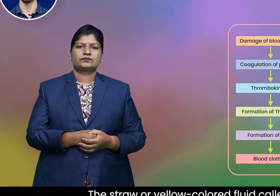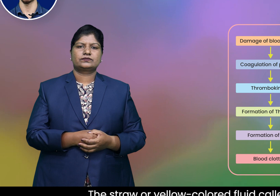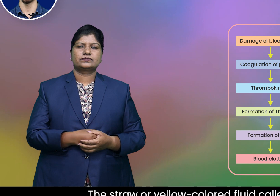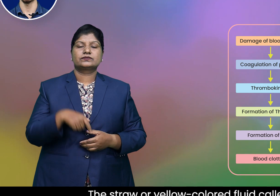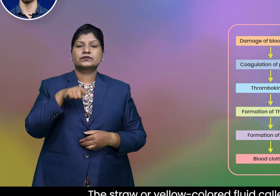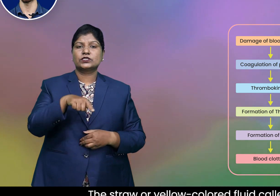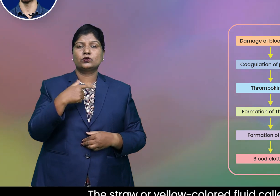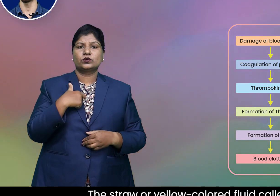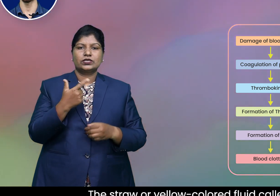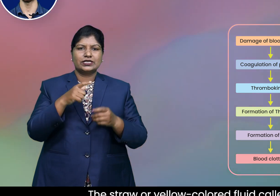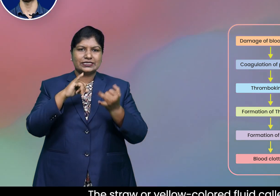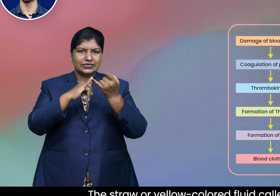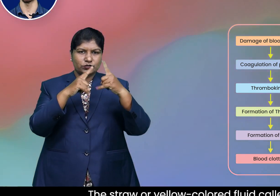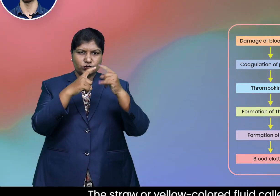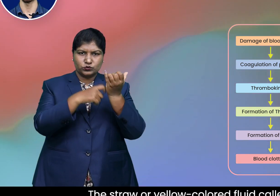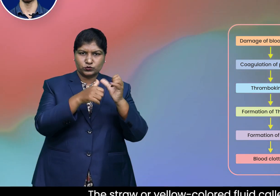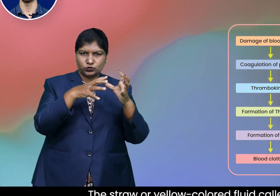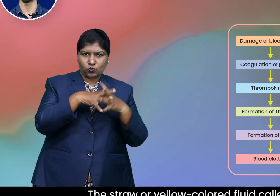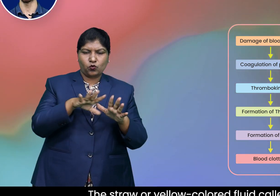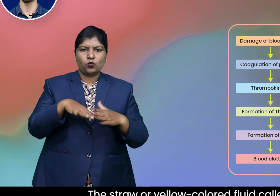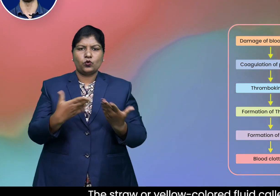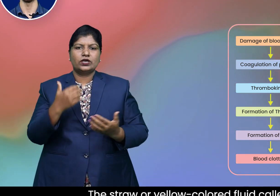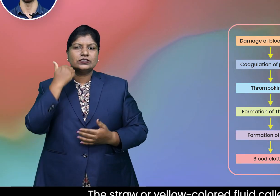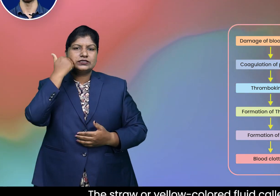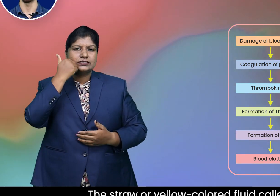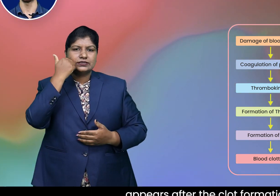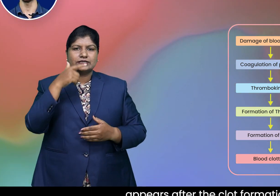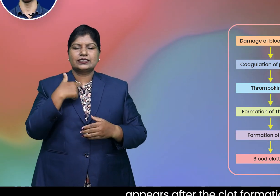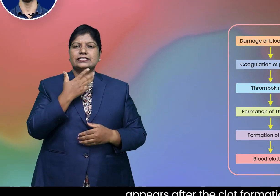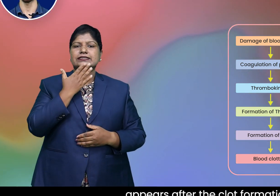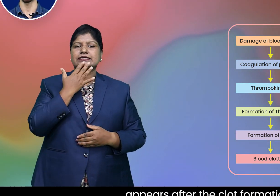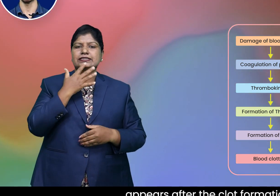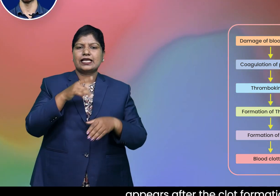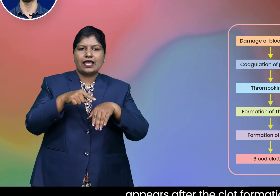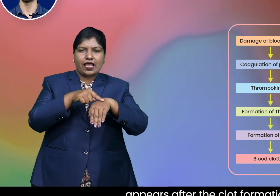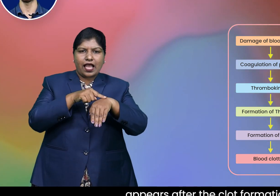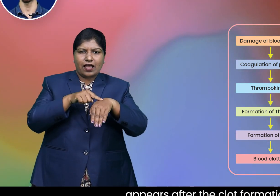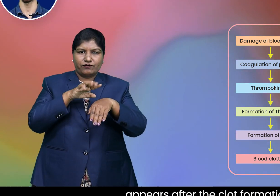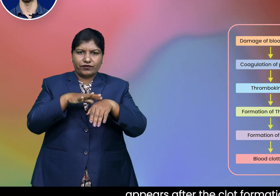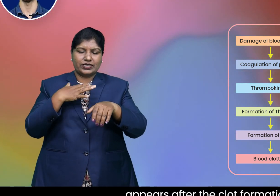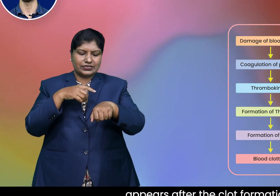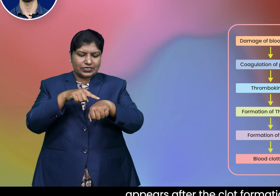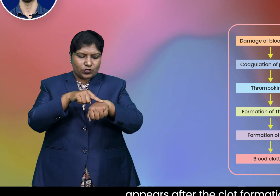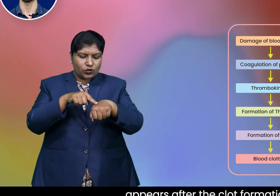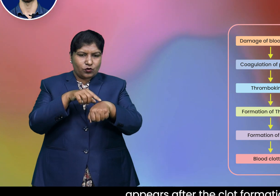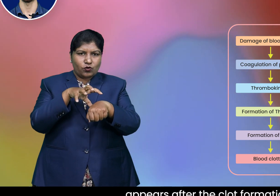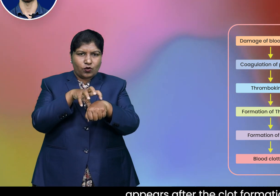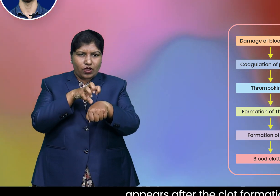The straw or yellow colored fluid called serum appears after the clot formation.